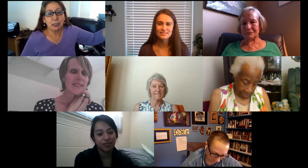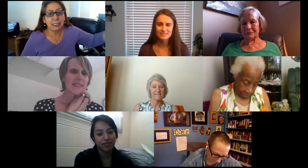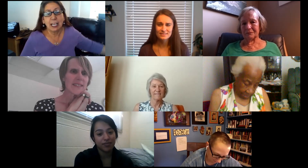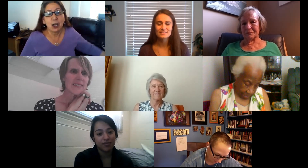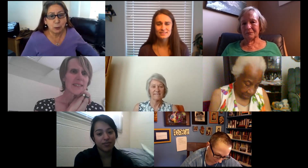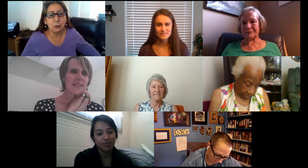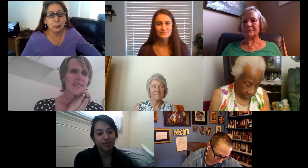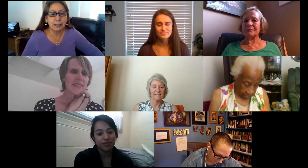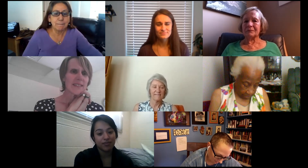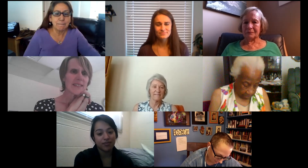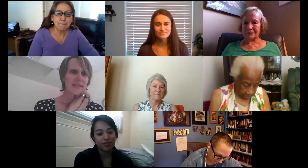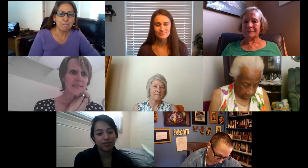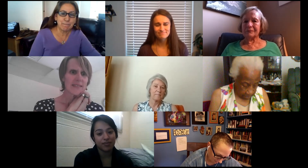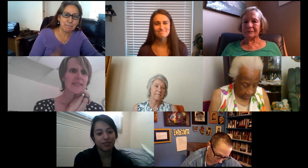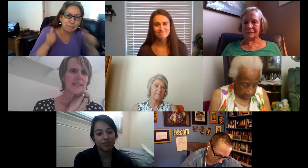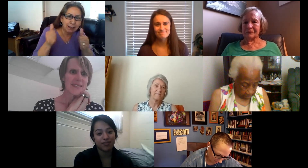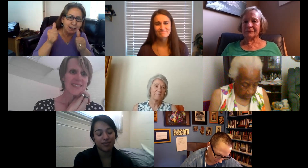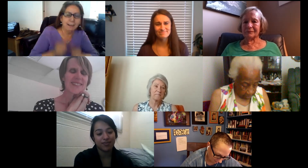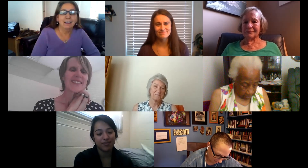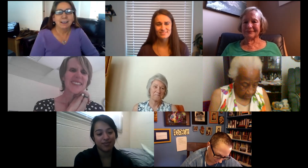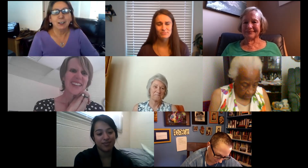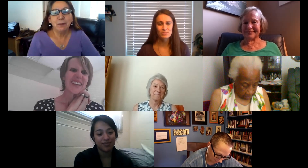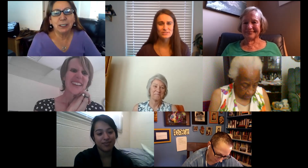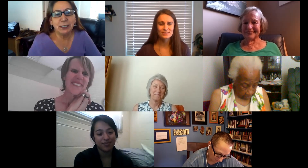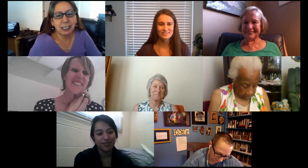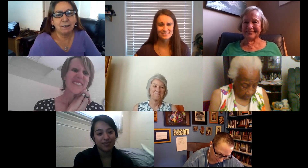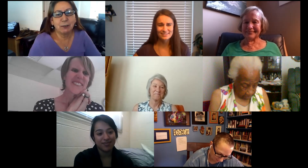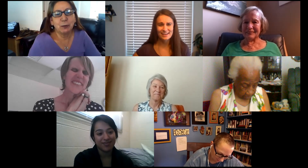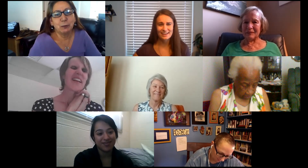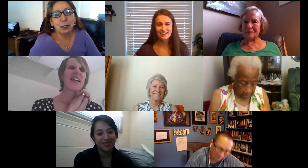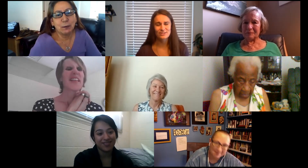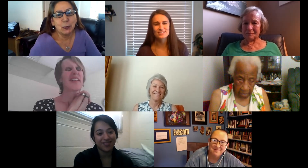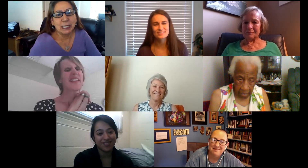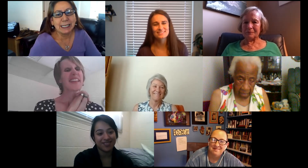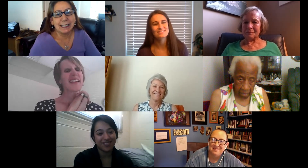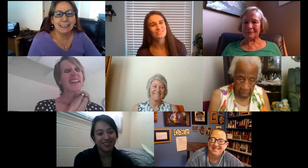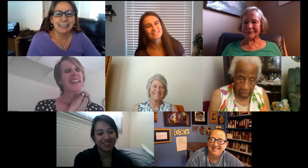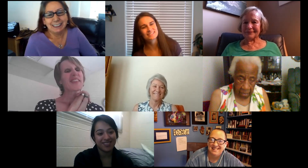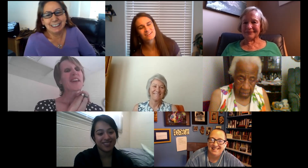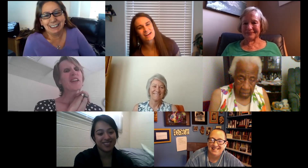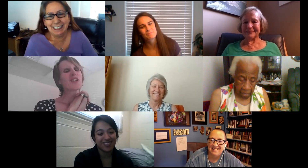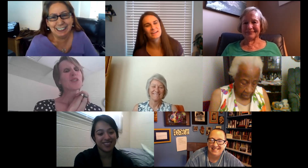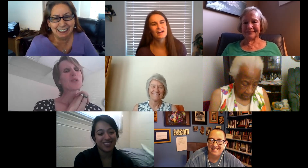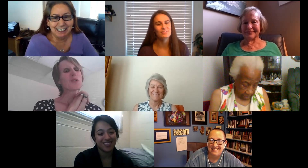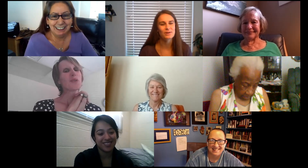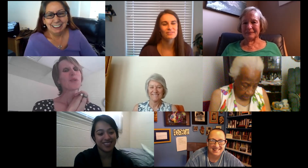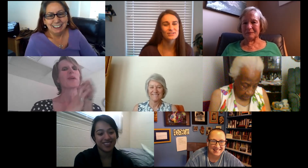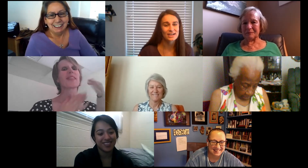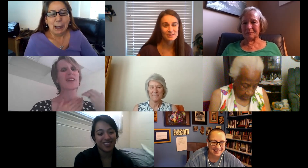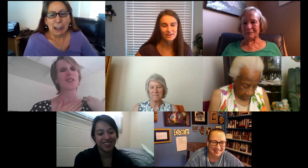can help you. Okay. You'll be good. Have a we're so happy to have you part of our time